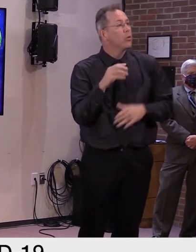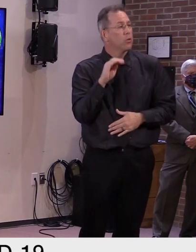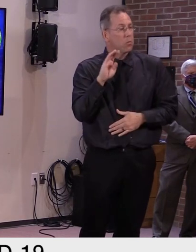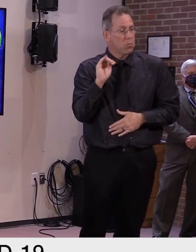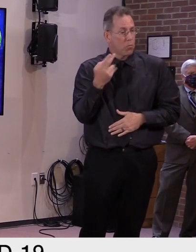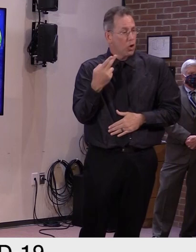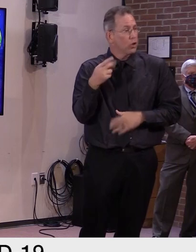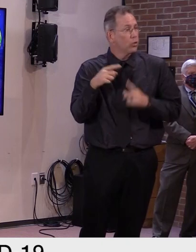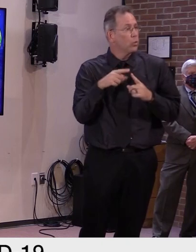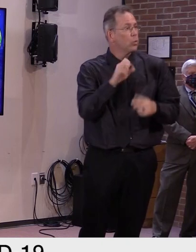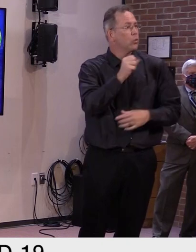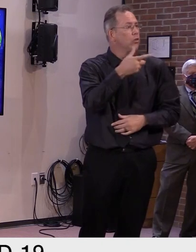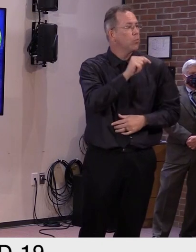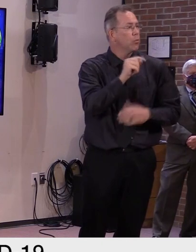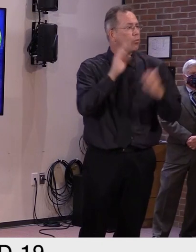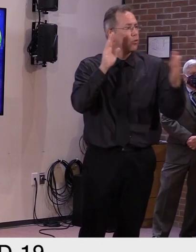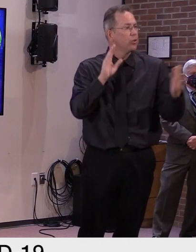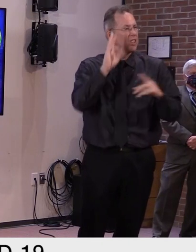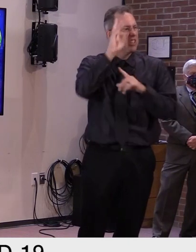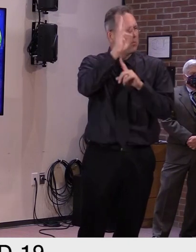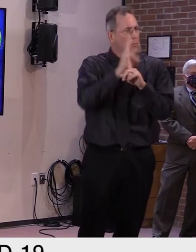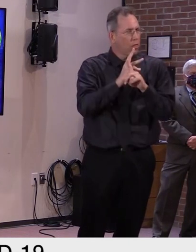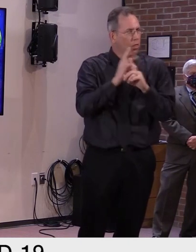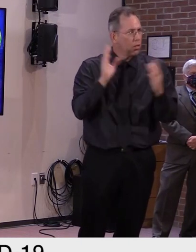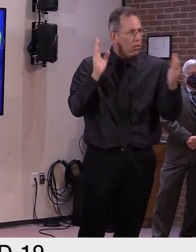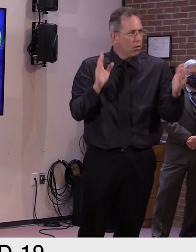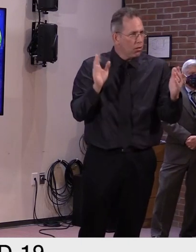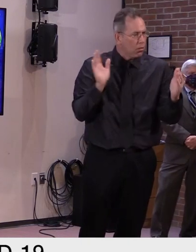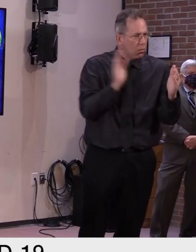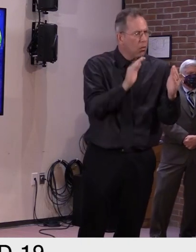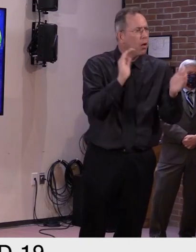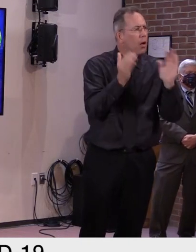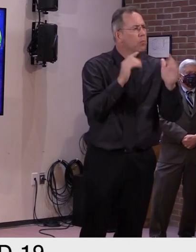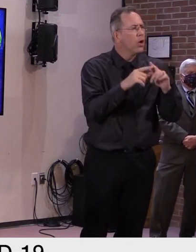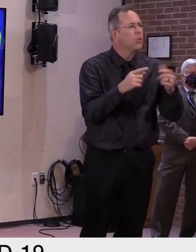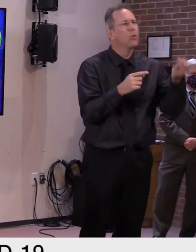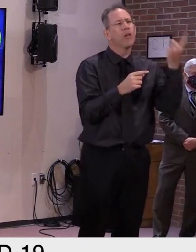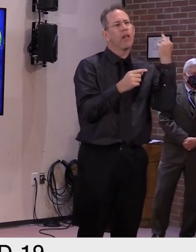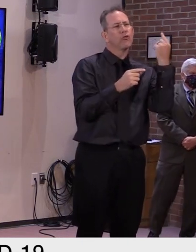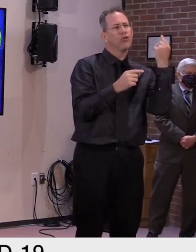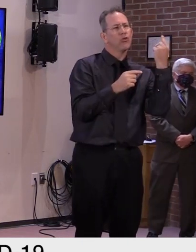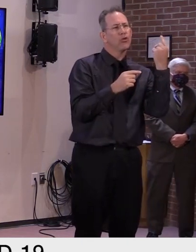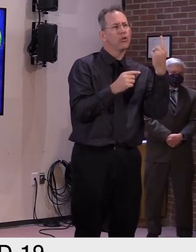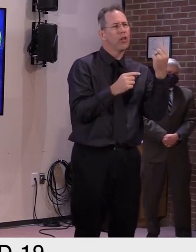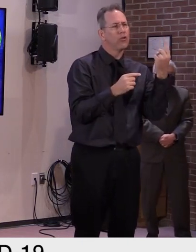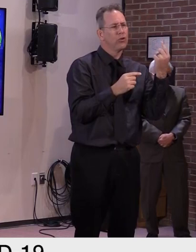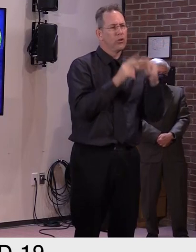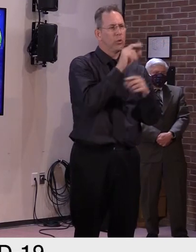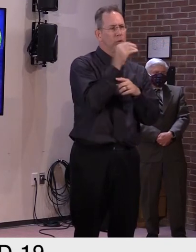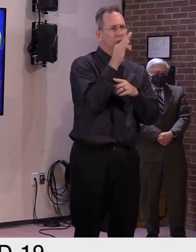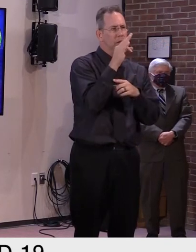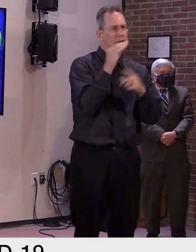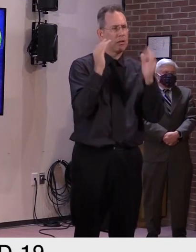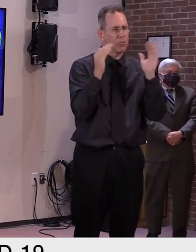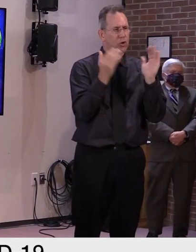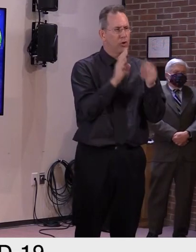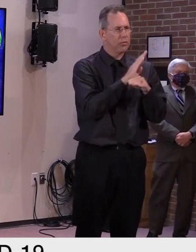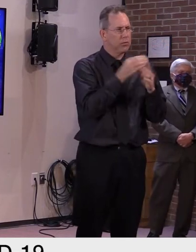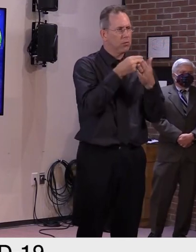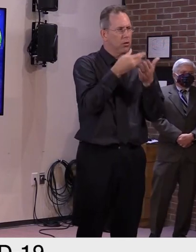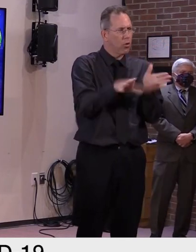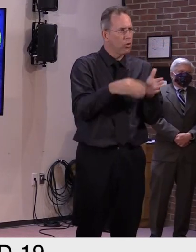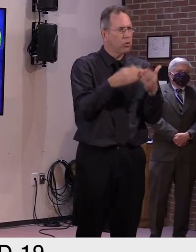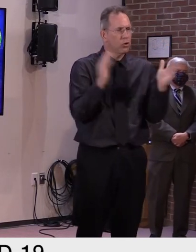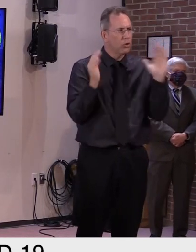the same period last year, to come up with what the revenue impact is. And then from there, we will subtract out